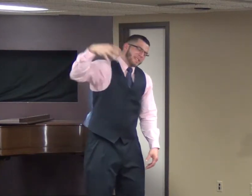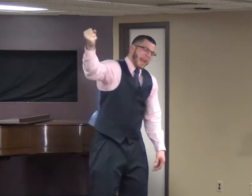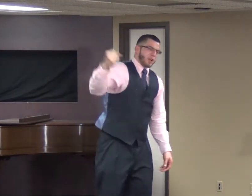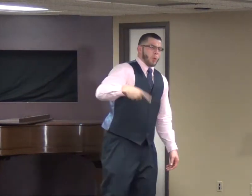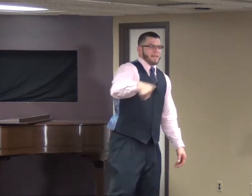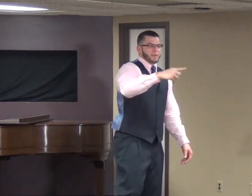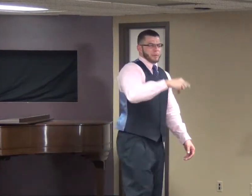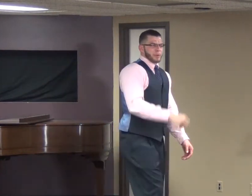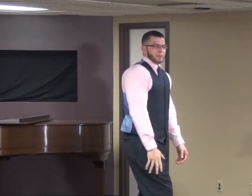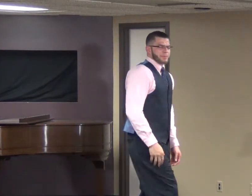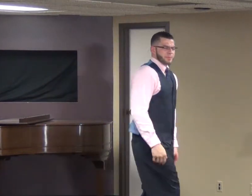take it away from you.